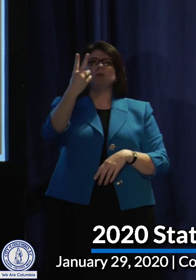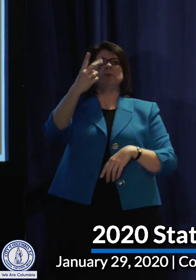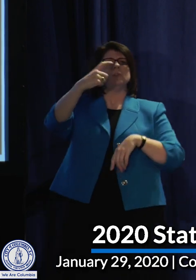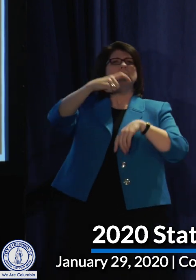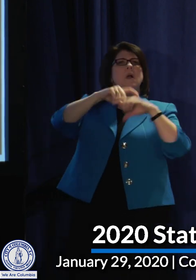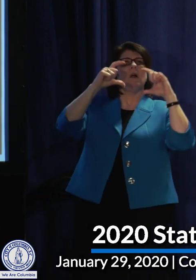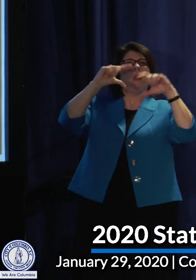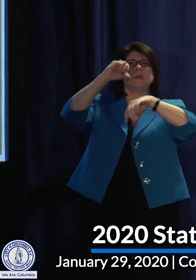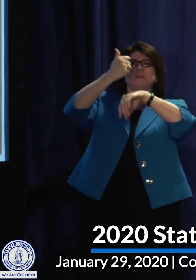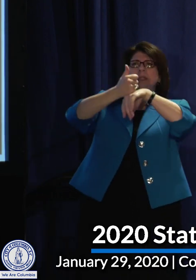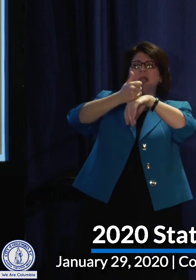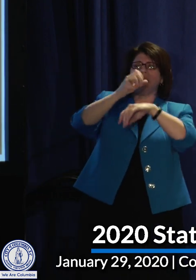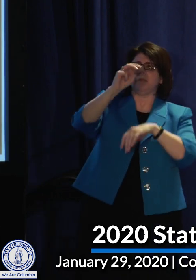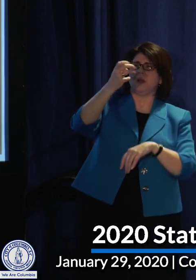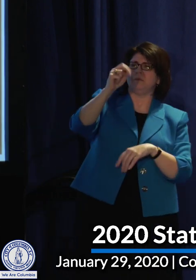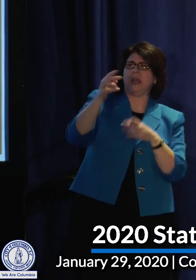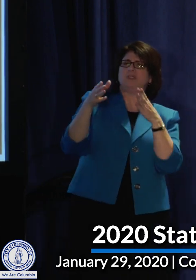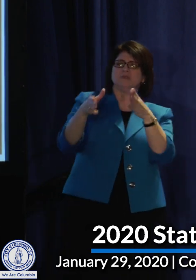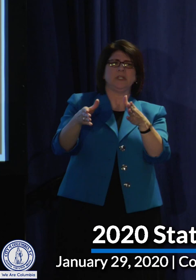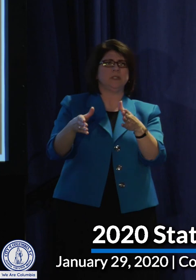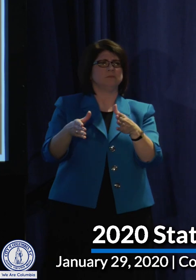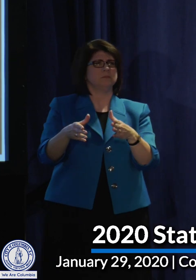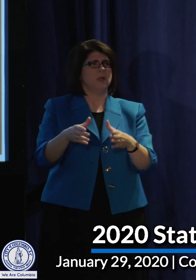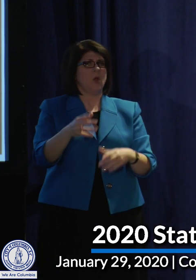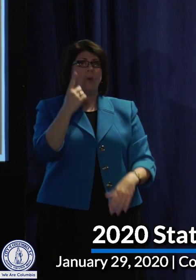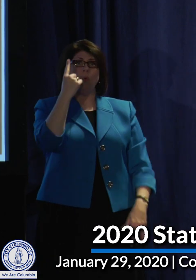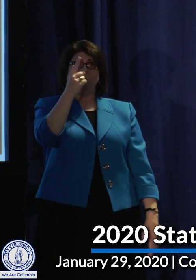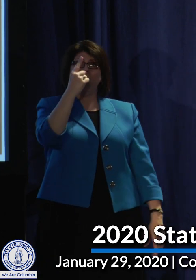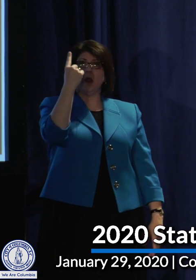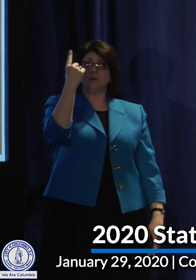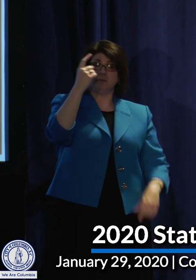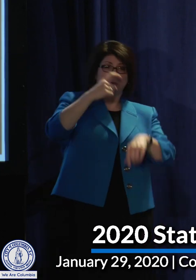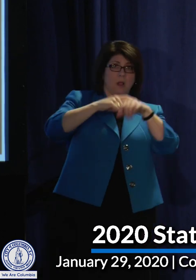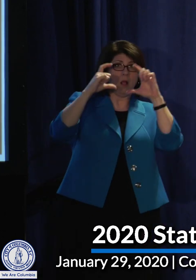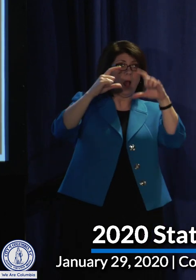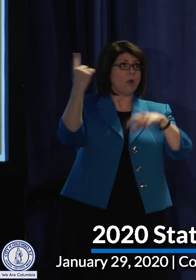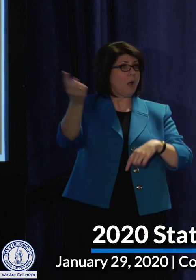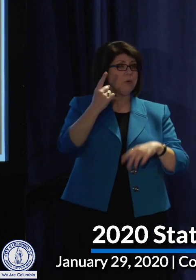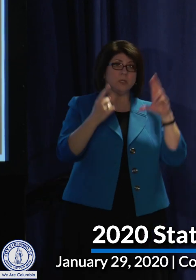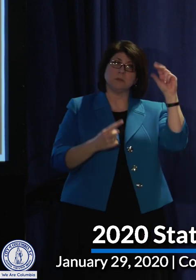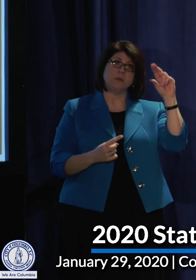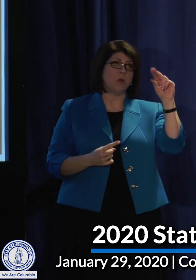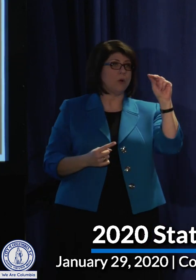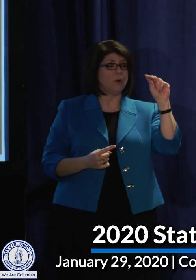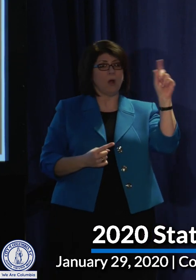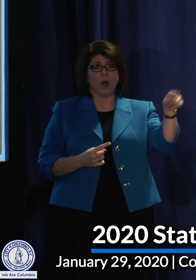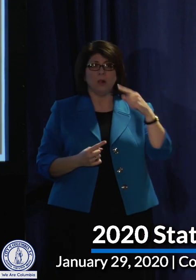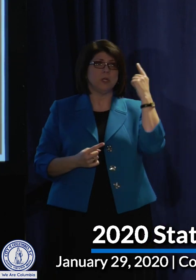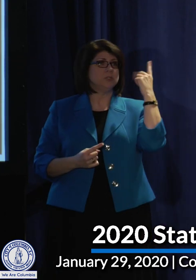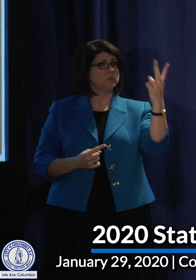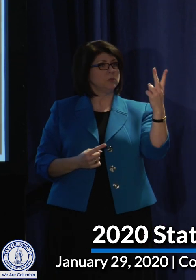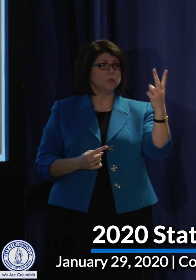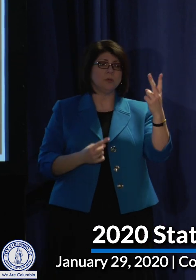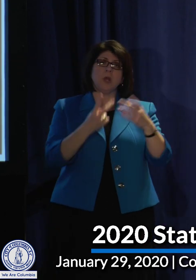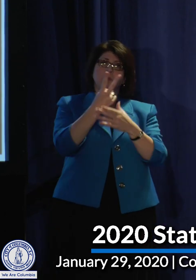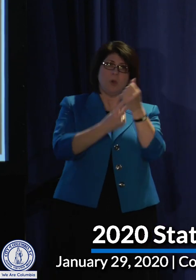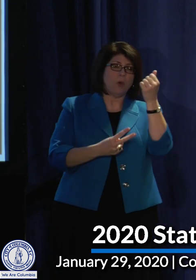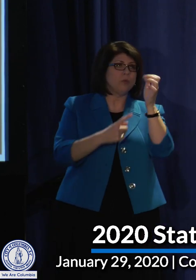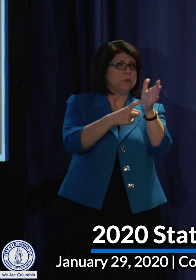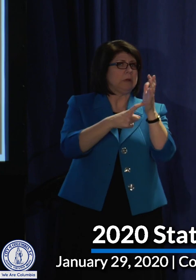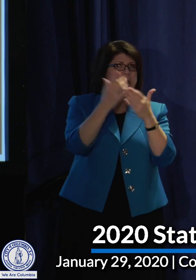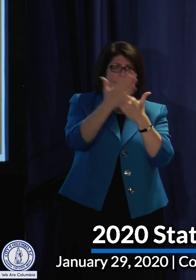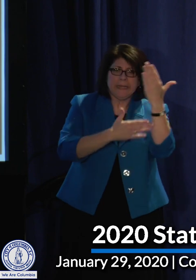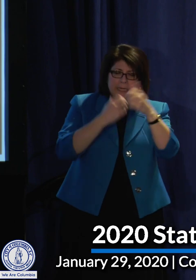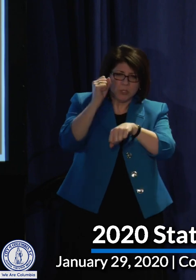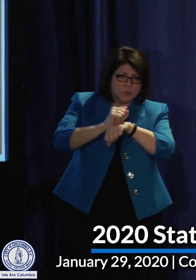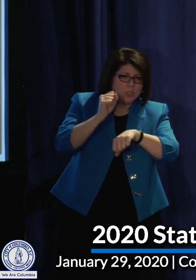There is never only one clock. Even here, there are two, and both must be wound by hand, since time isn't just the turn of